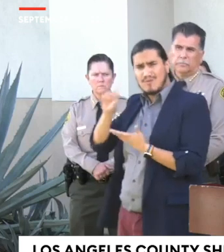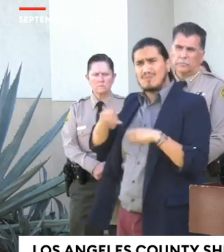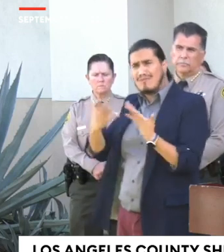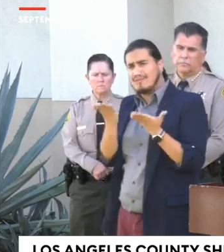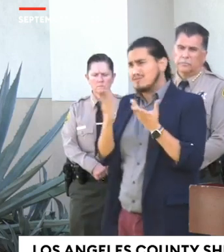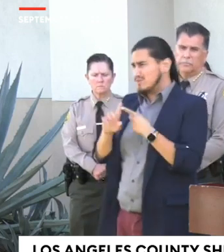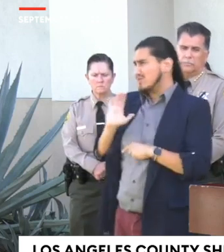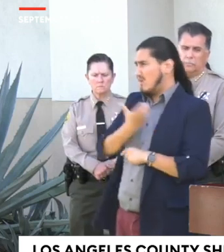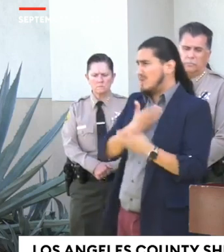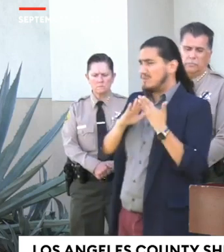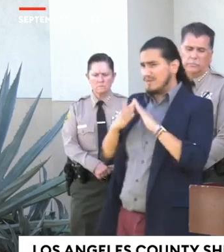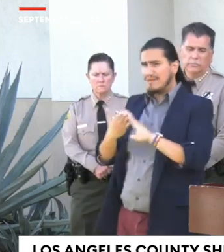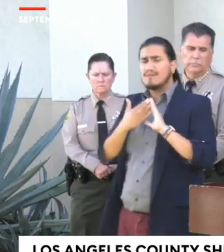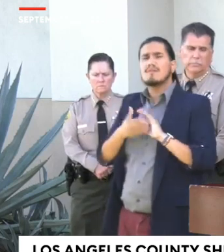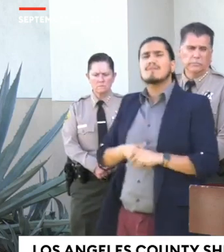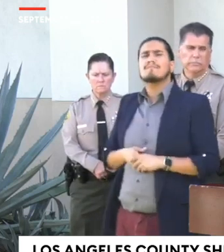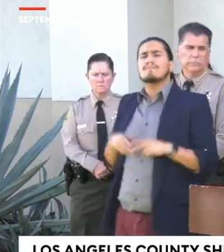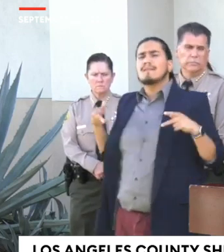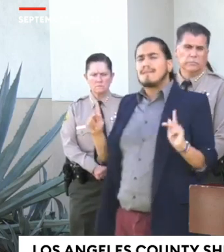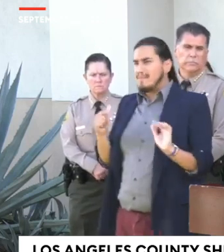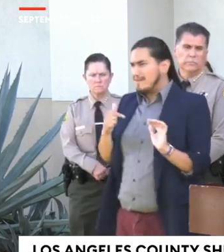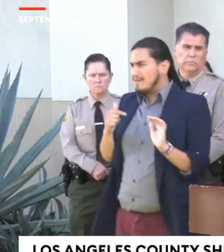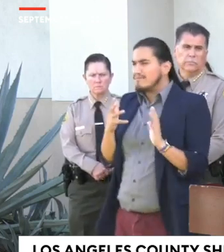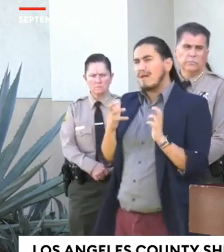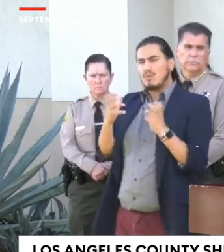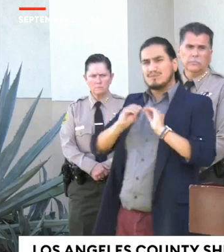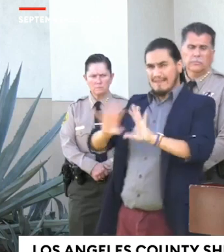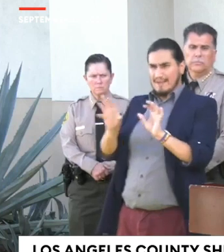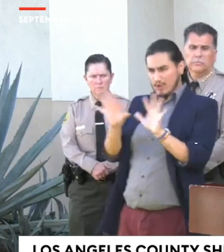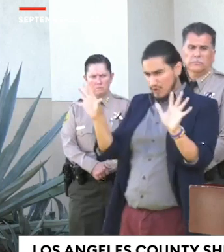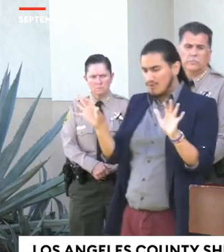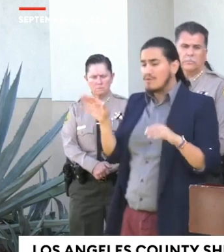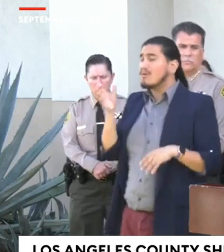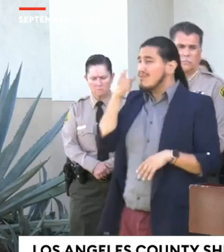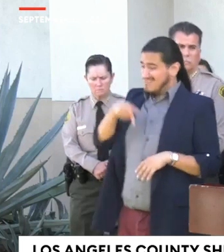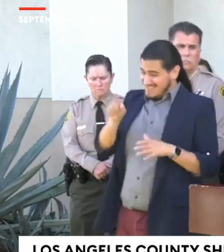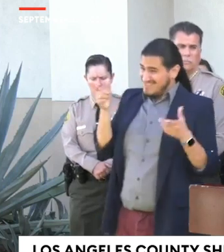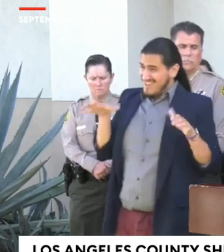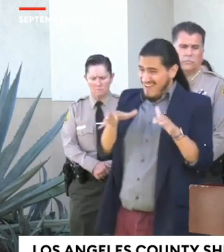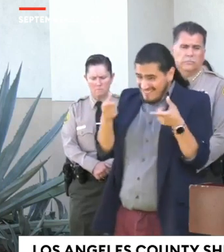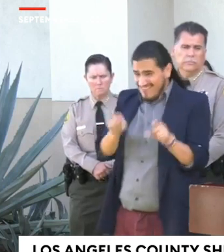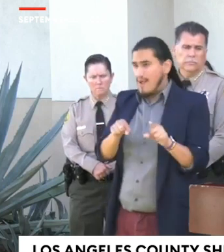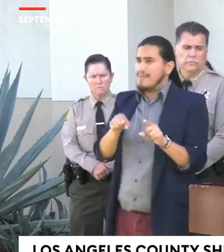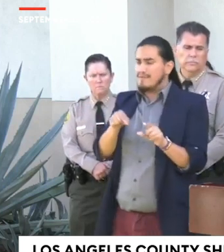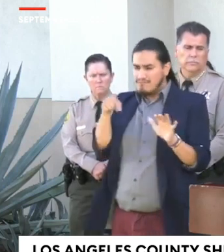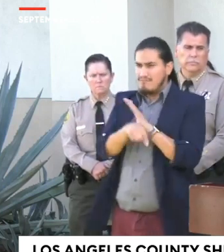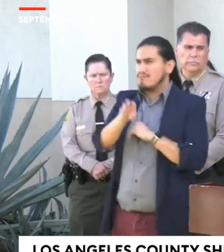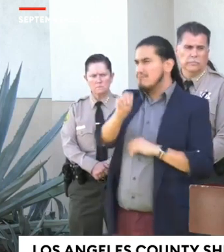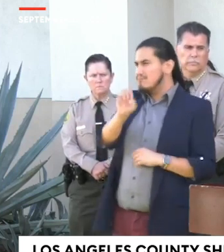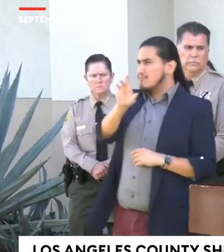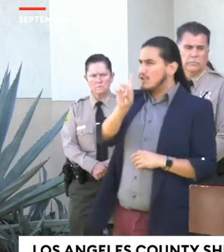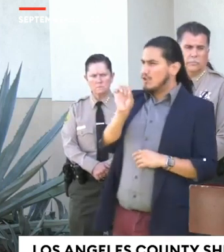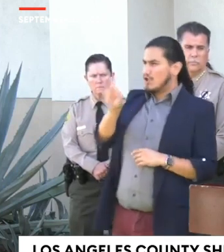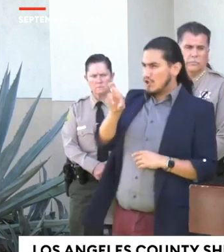this community. Let me be crystal clear. This was an act of murder. This